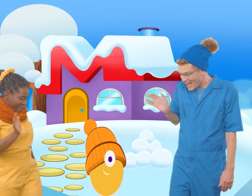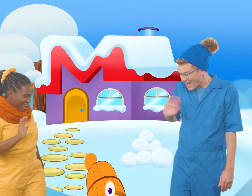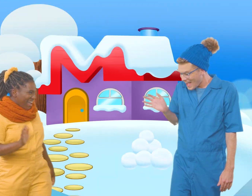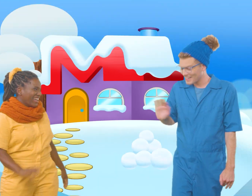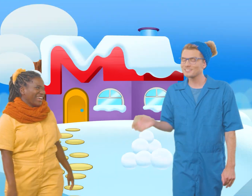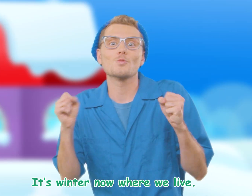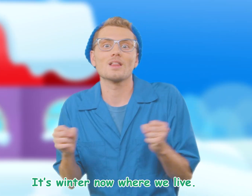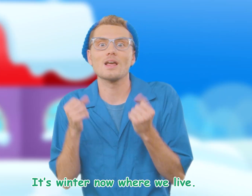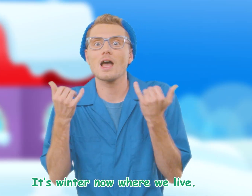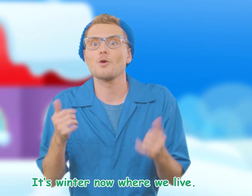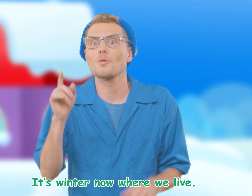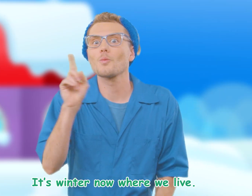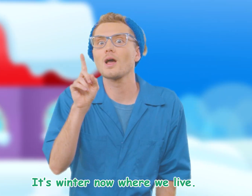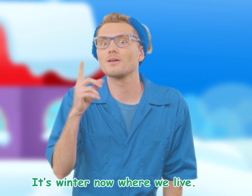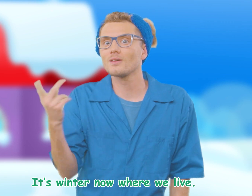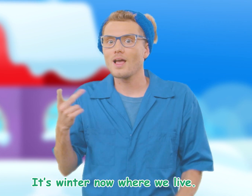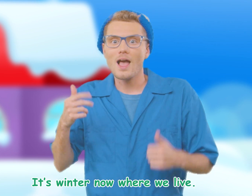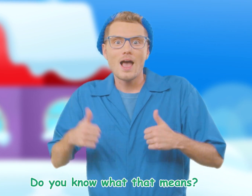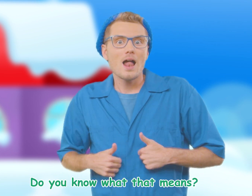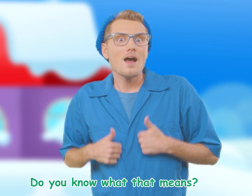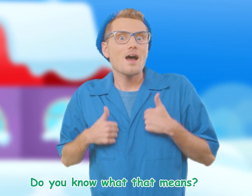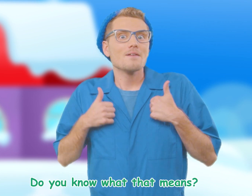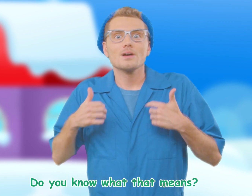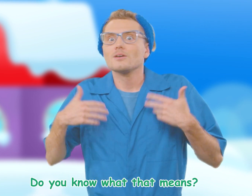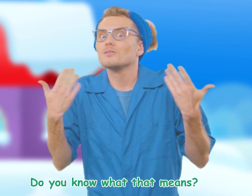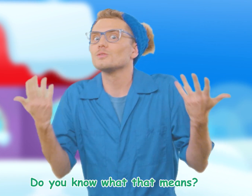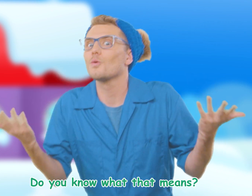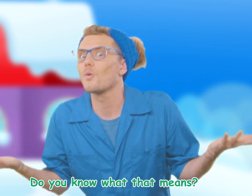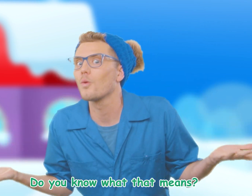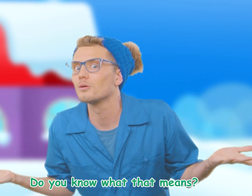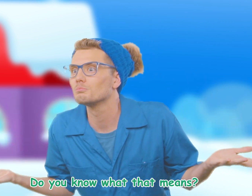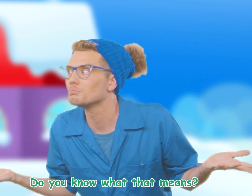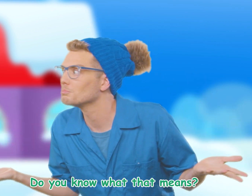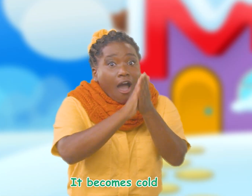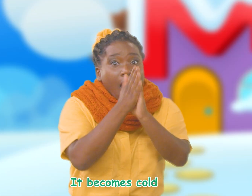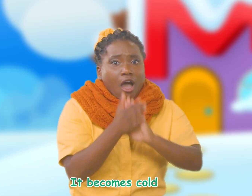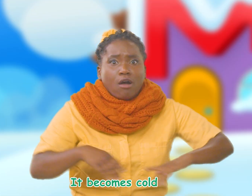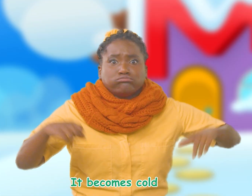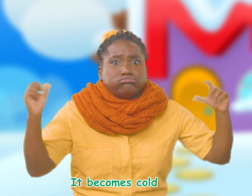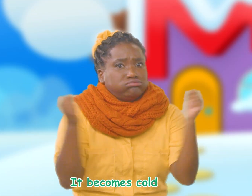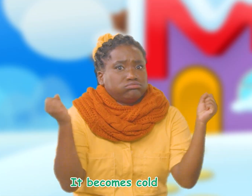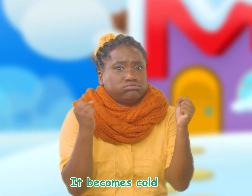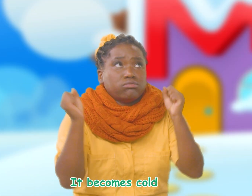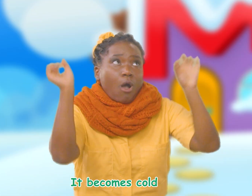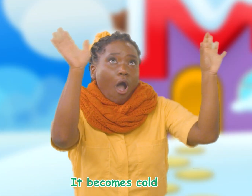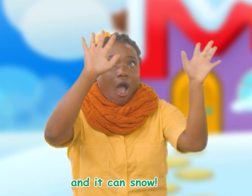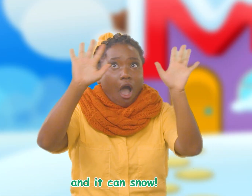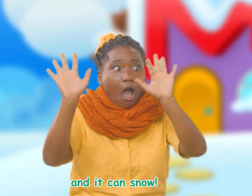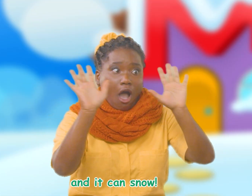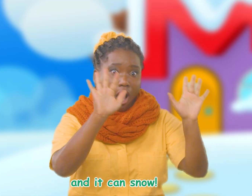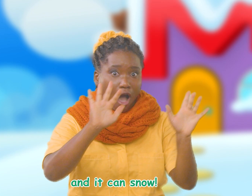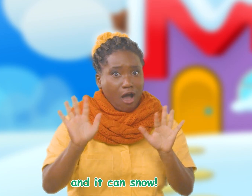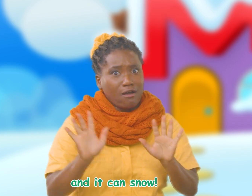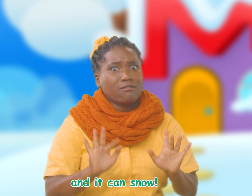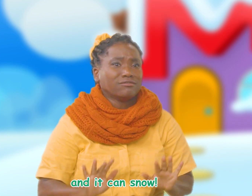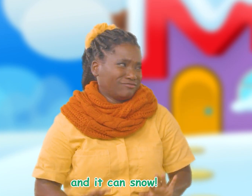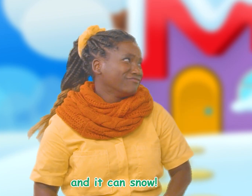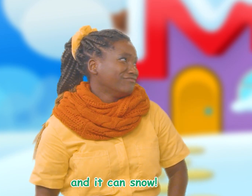It's winter now where we live. Do you know what that means? It becomes cold and it can